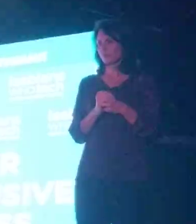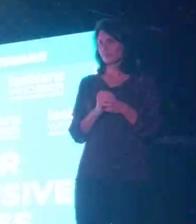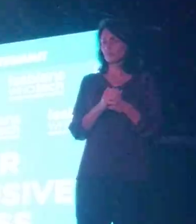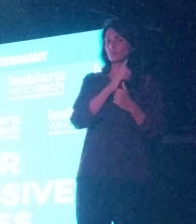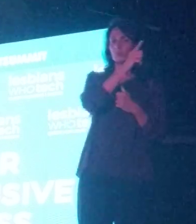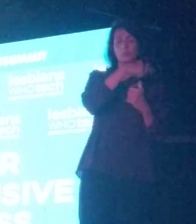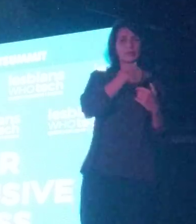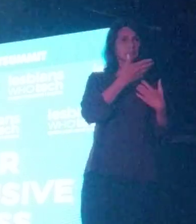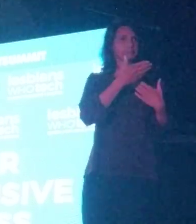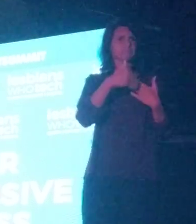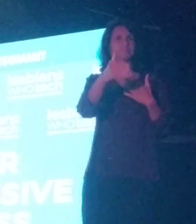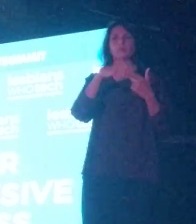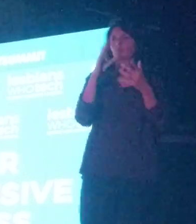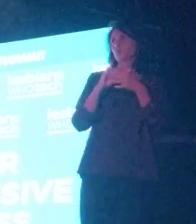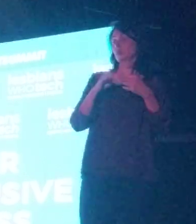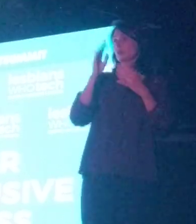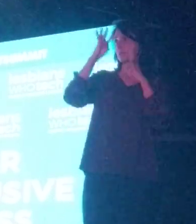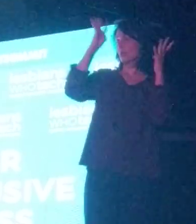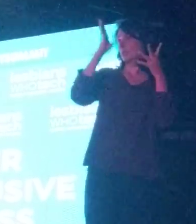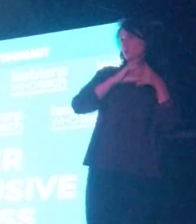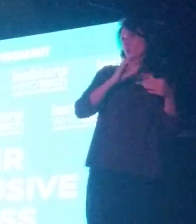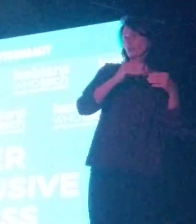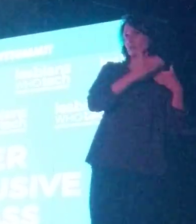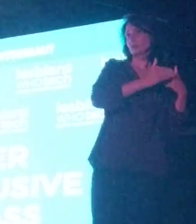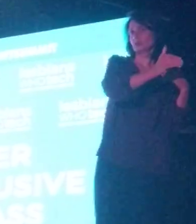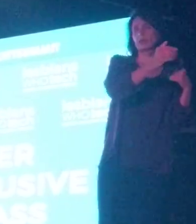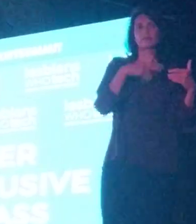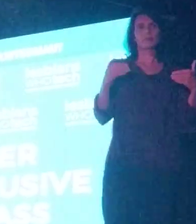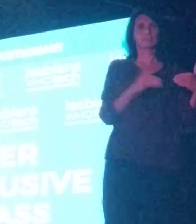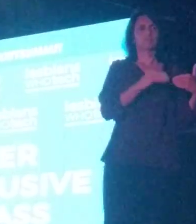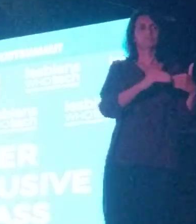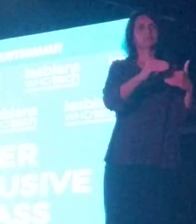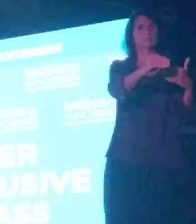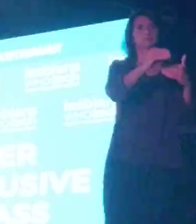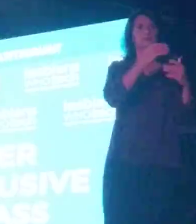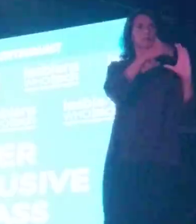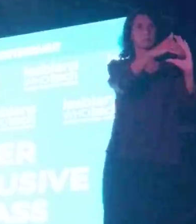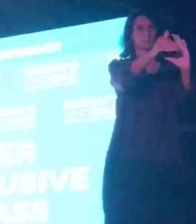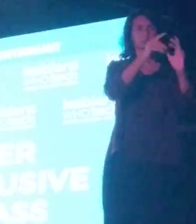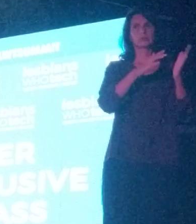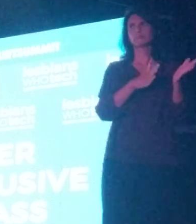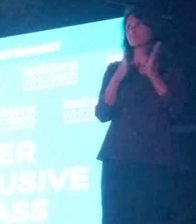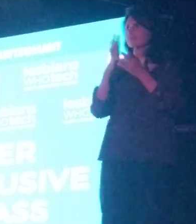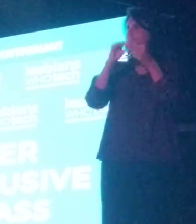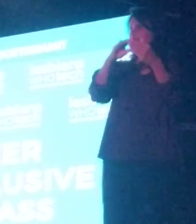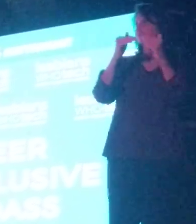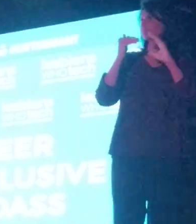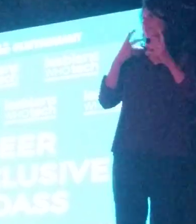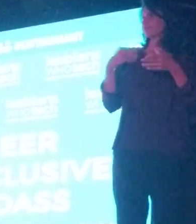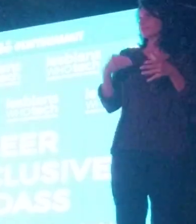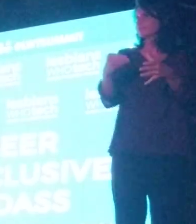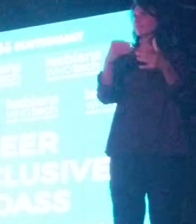stories that they were making up using the emails in order to discredit me and obviously